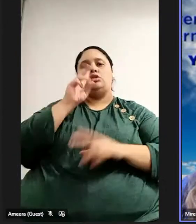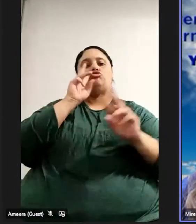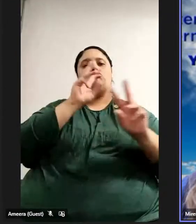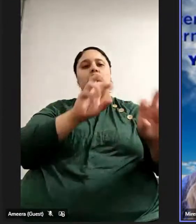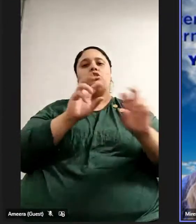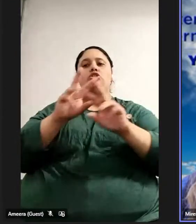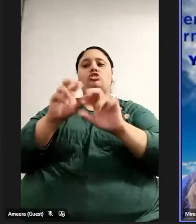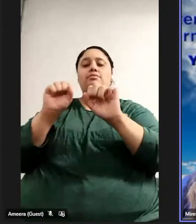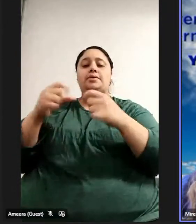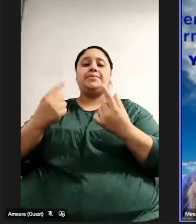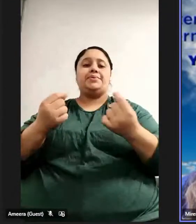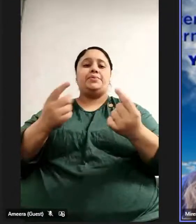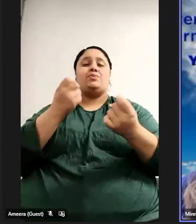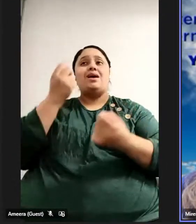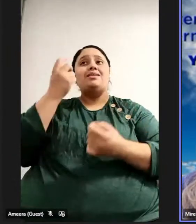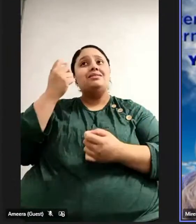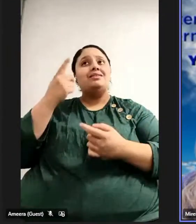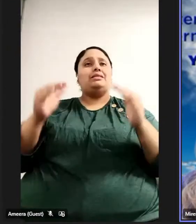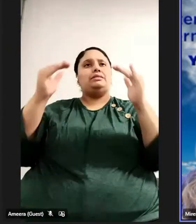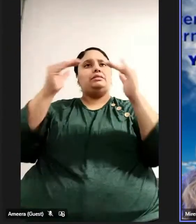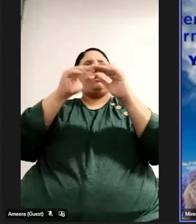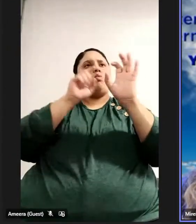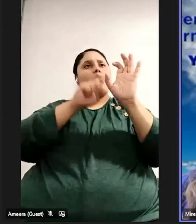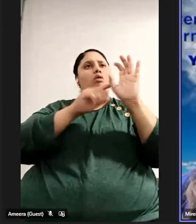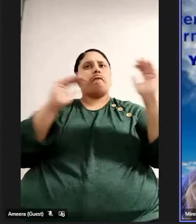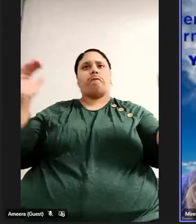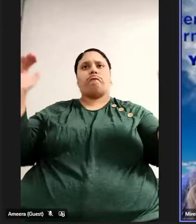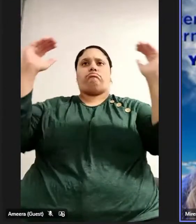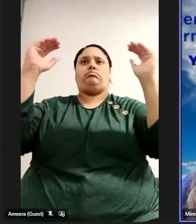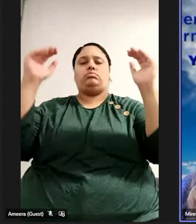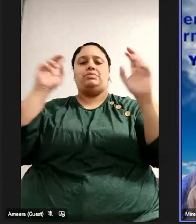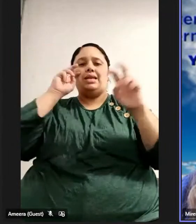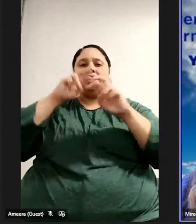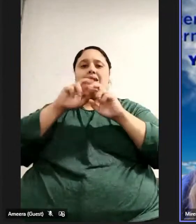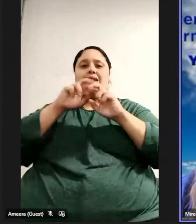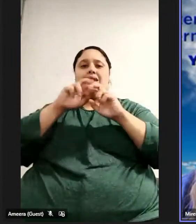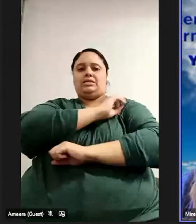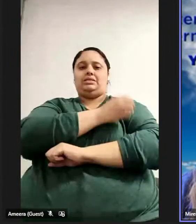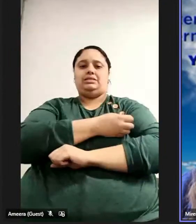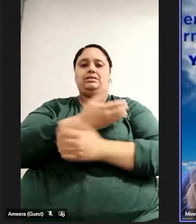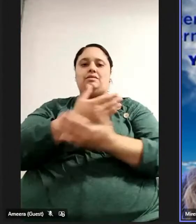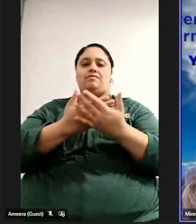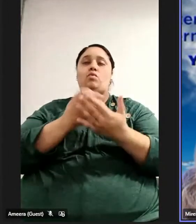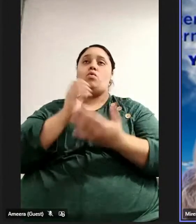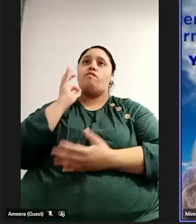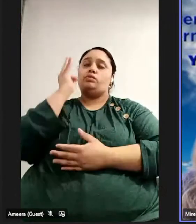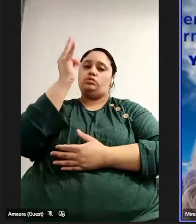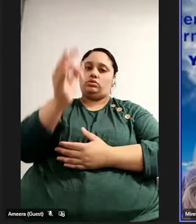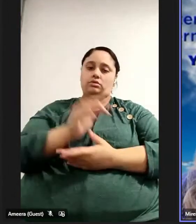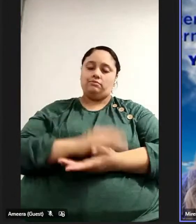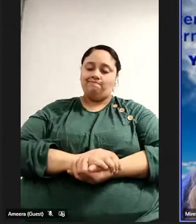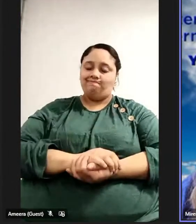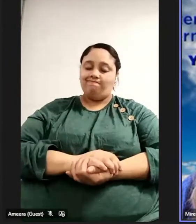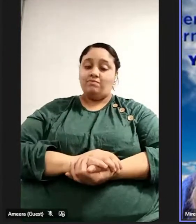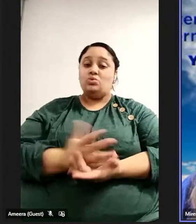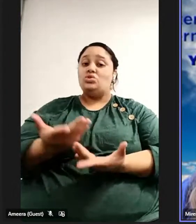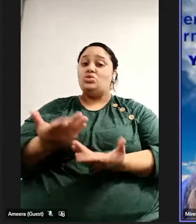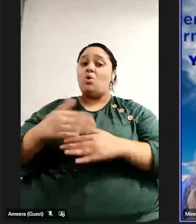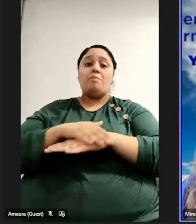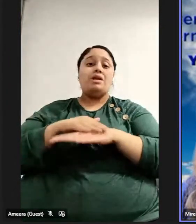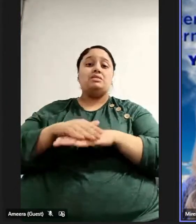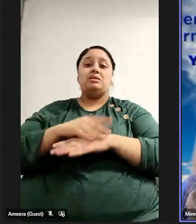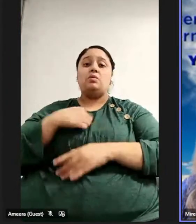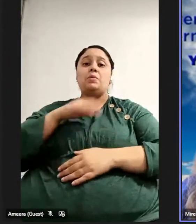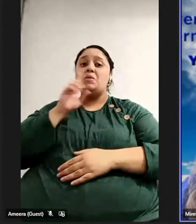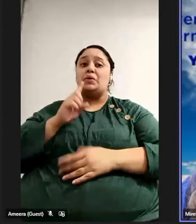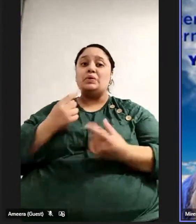and to quantify their electricity needs now and into the future. So basically what we're doing is our homework to be